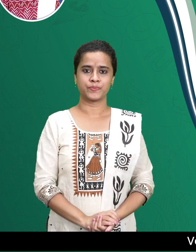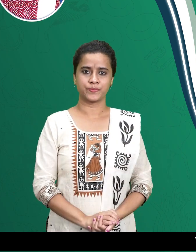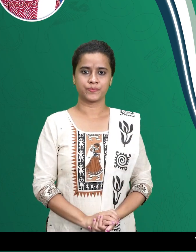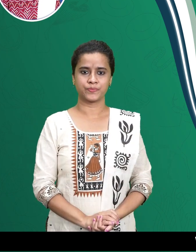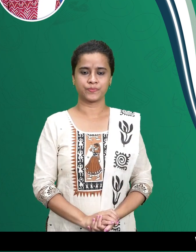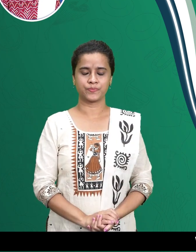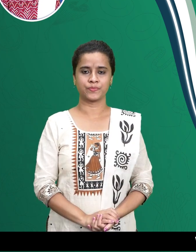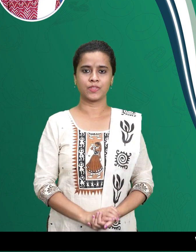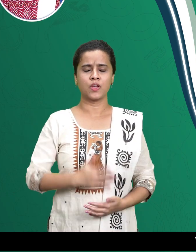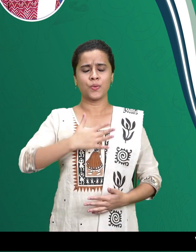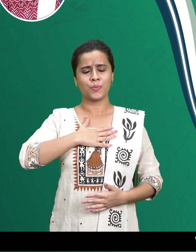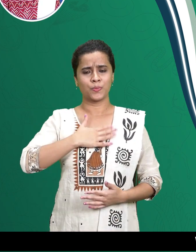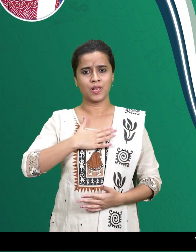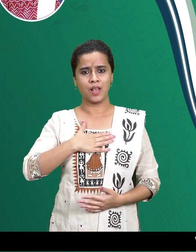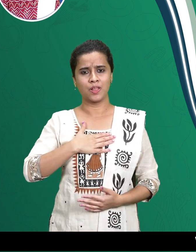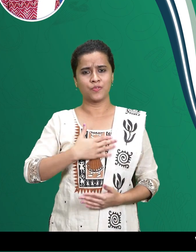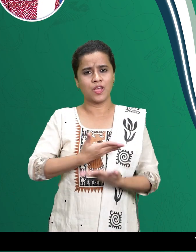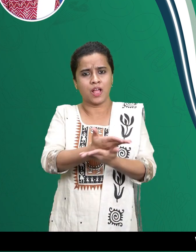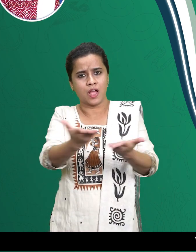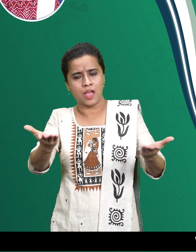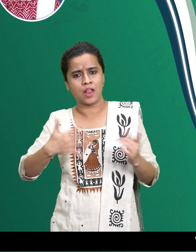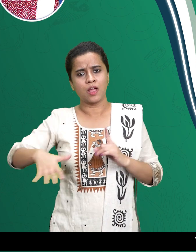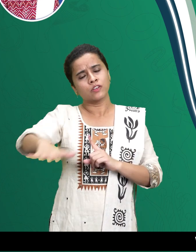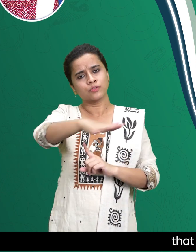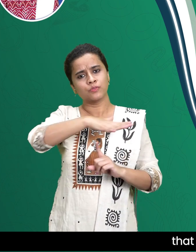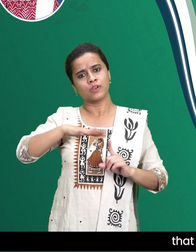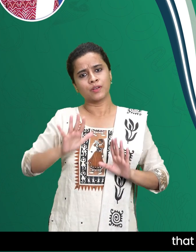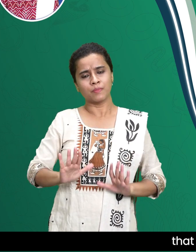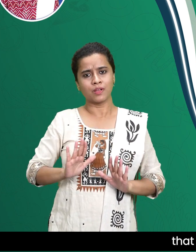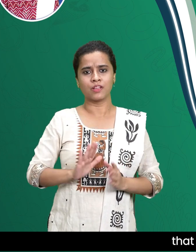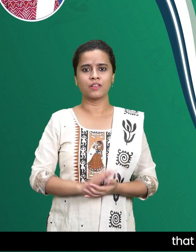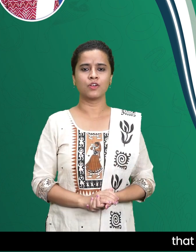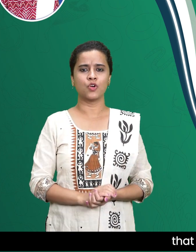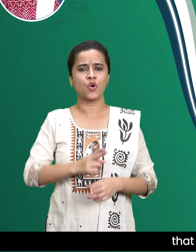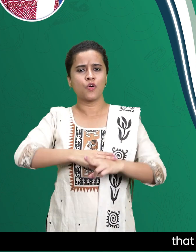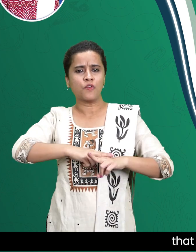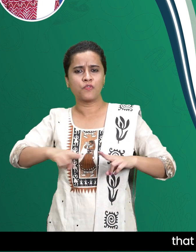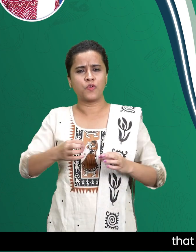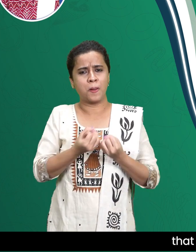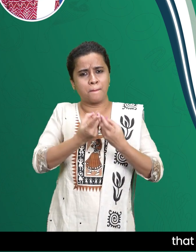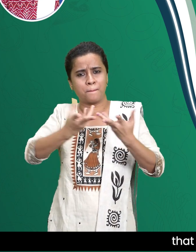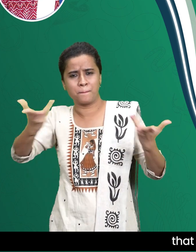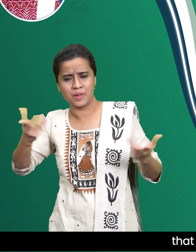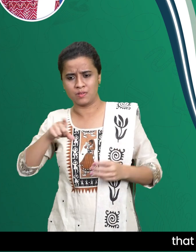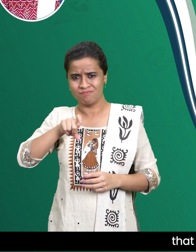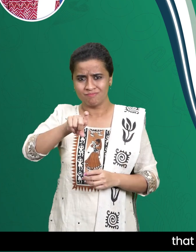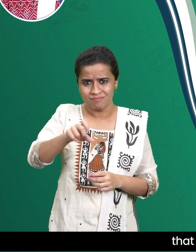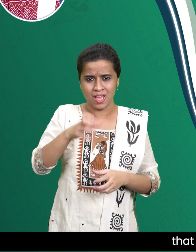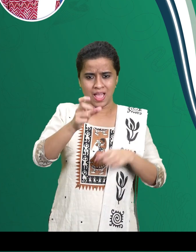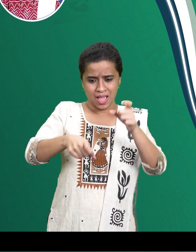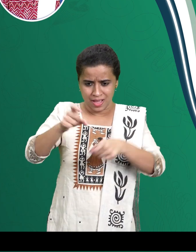We live in an environment that is full of many other creatures